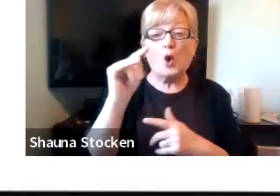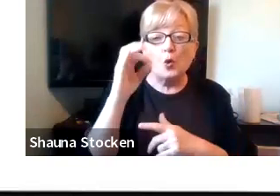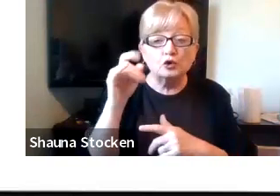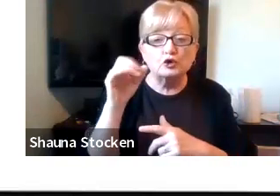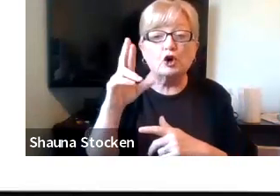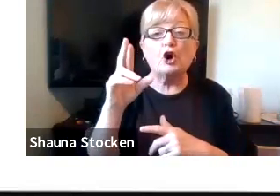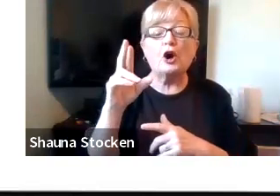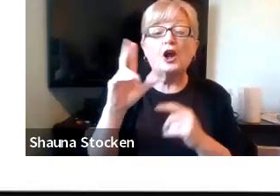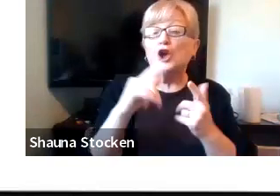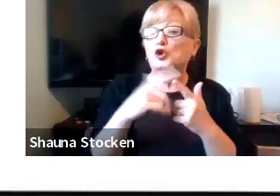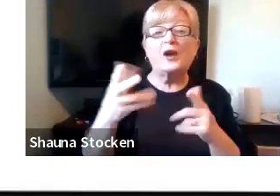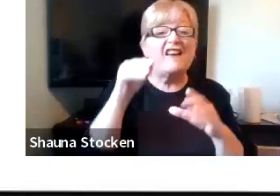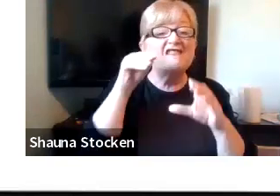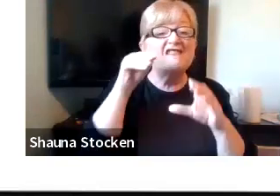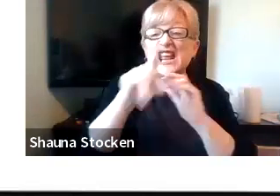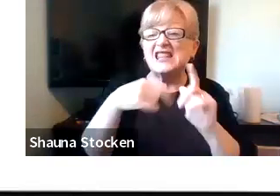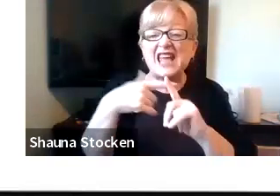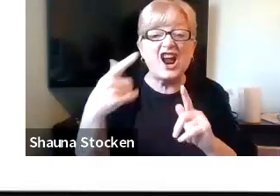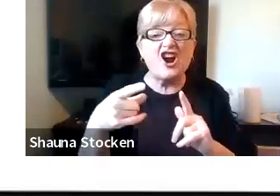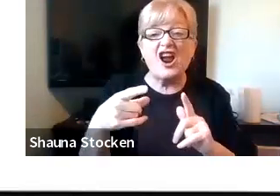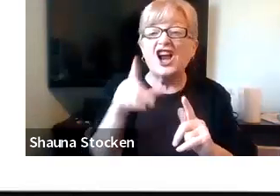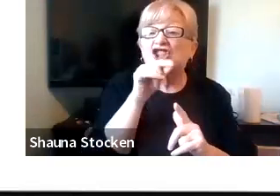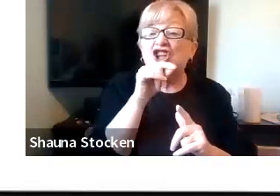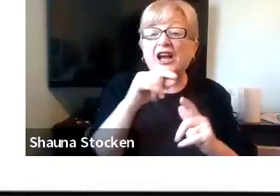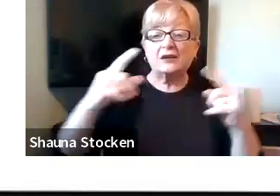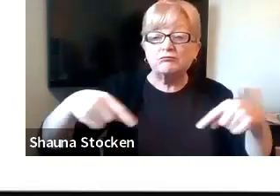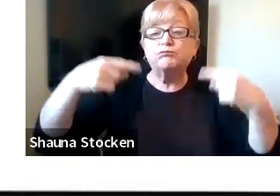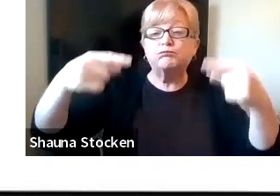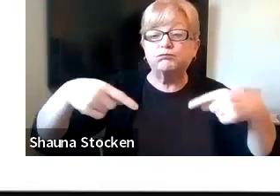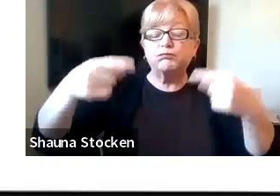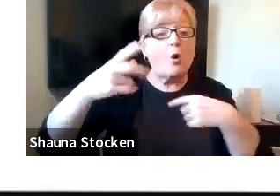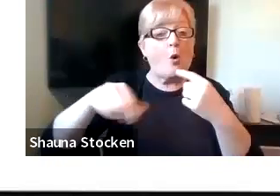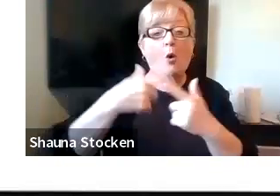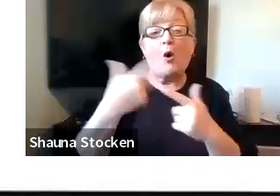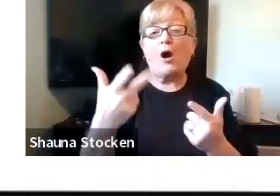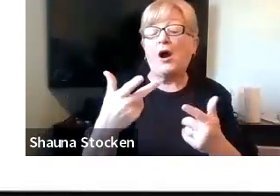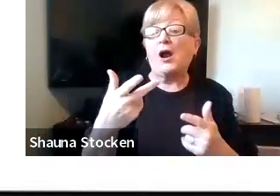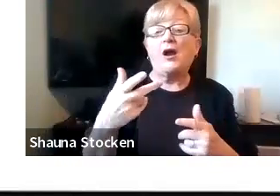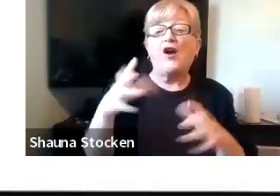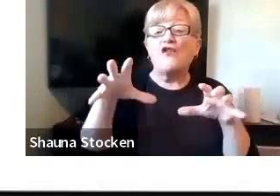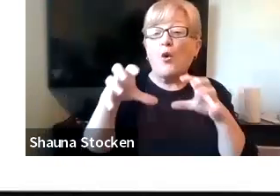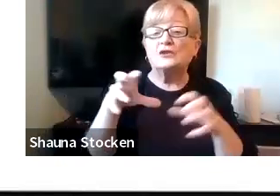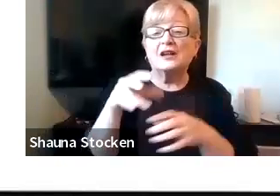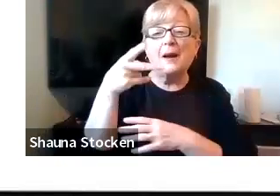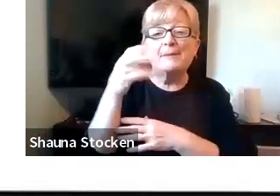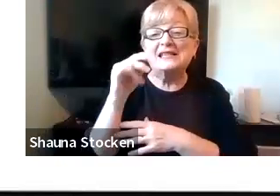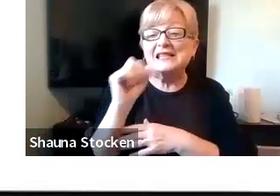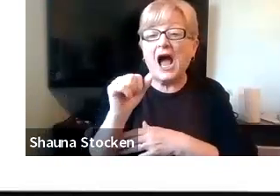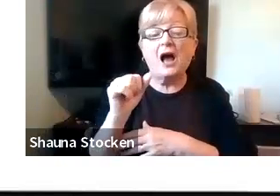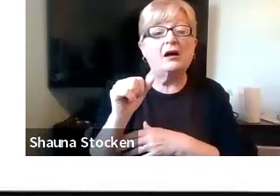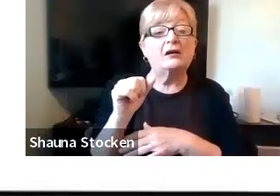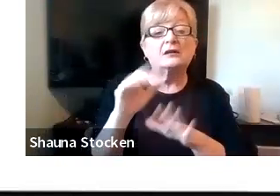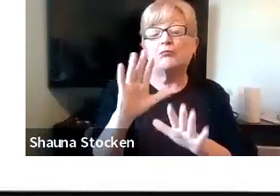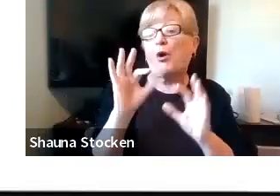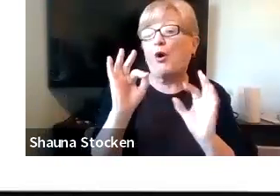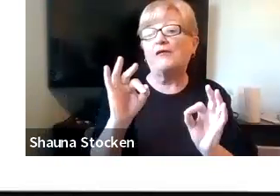a rotisserie chicken in there if you would like. You can fit a frozen pizza, and again, there are presets for the pizza function.